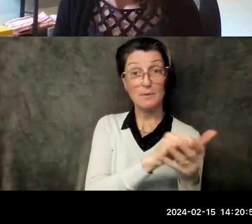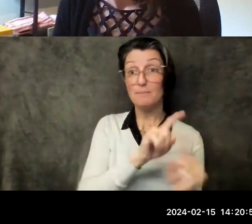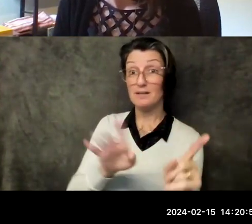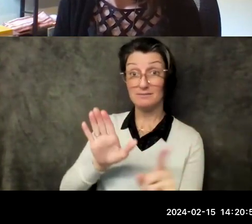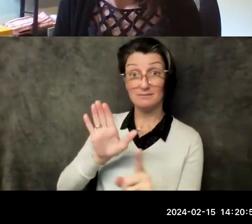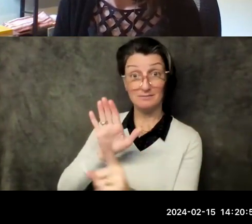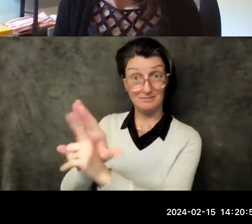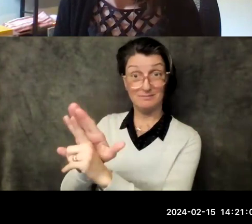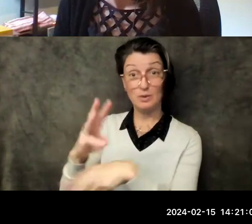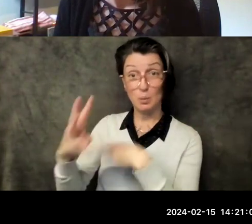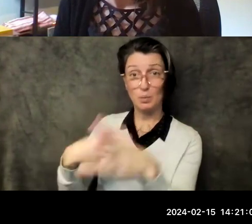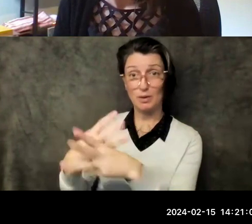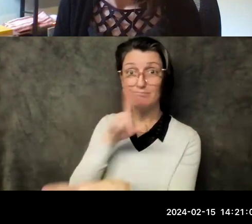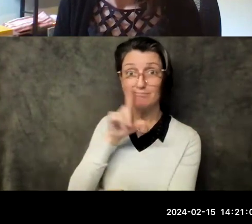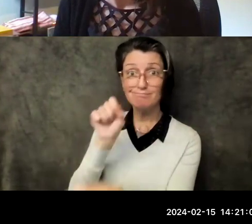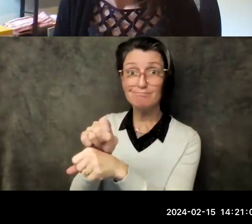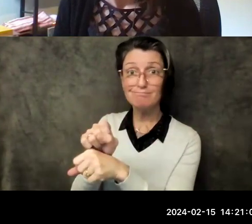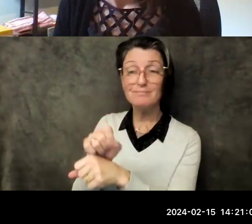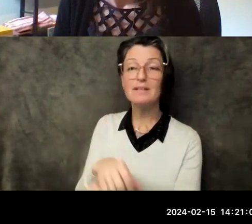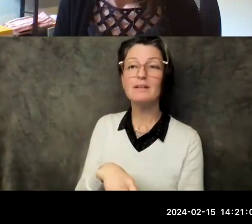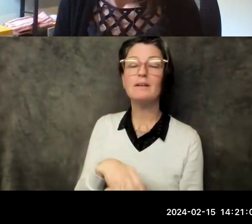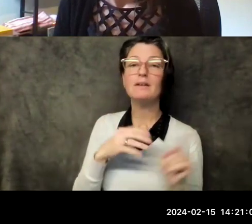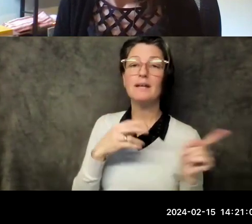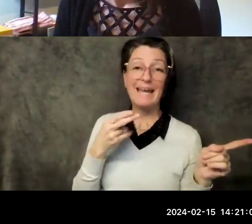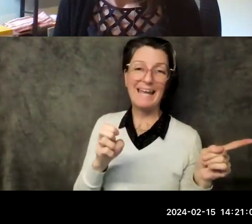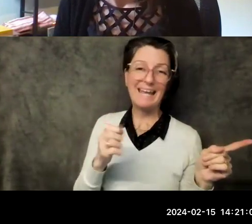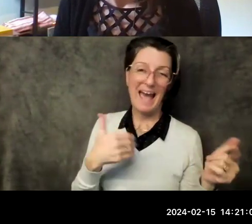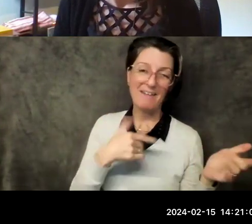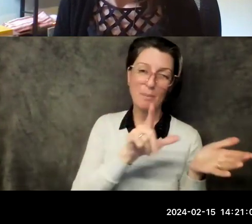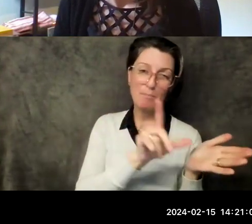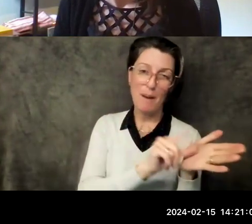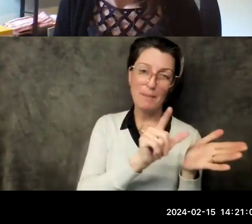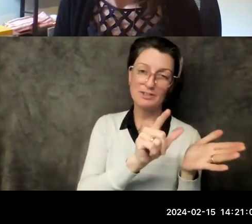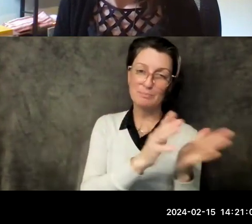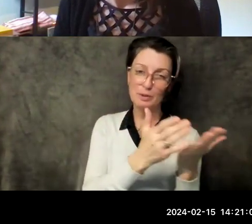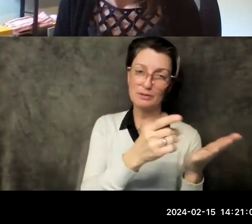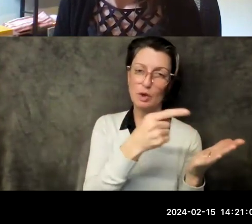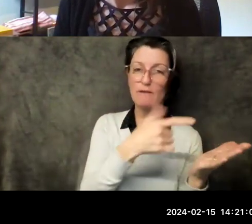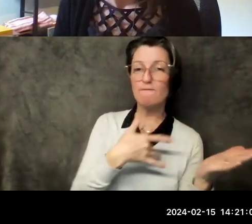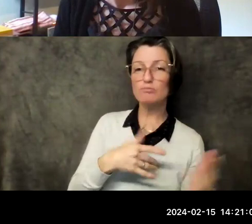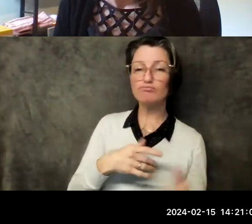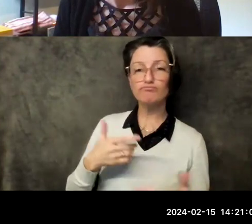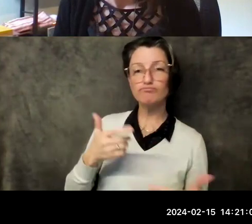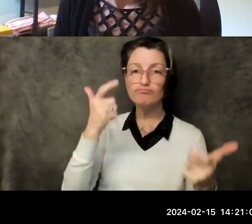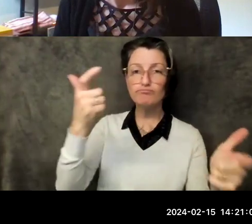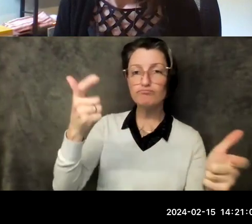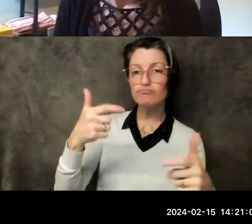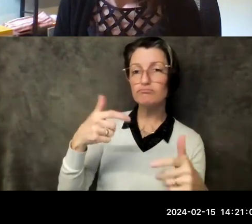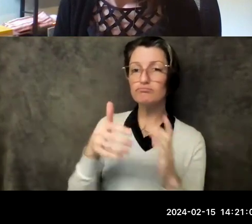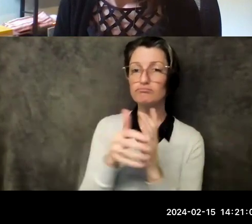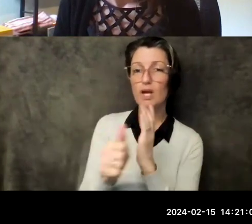published, right, who's done that, and he's giving this feedback, like, yeah, you did good character description, you did this, but that